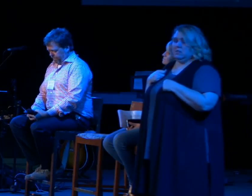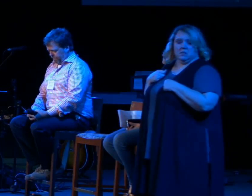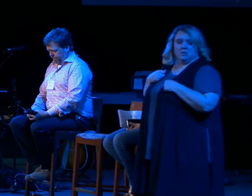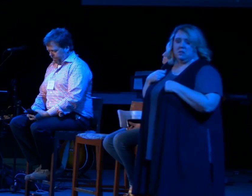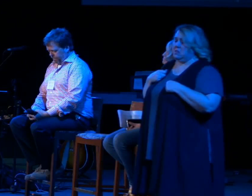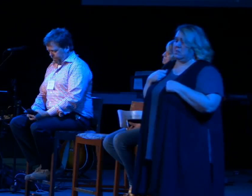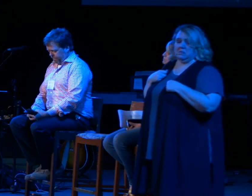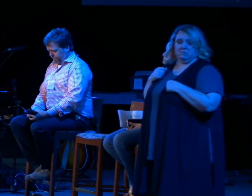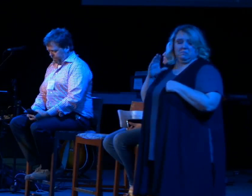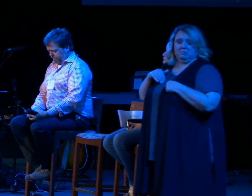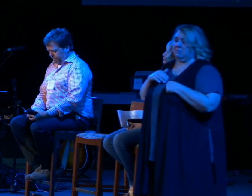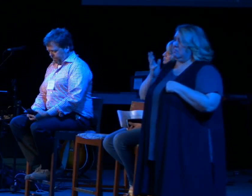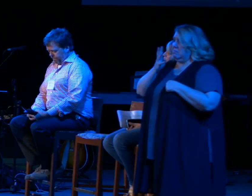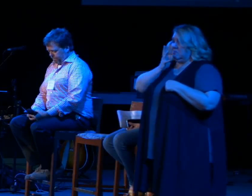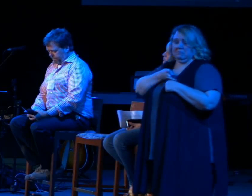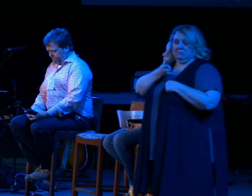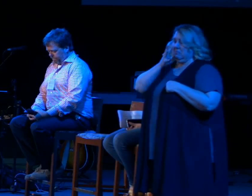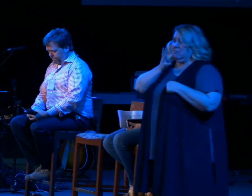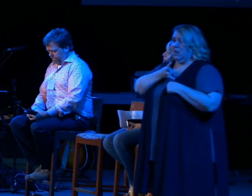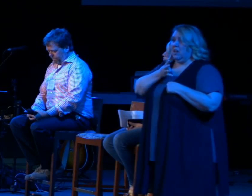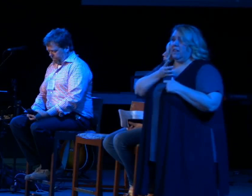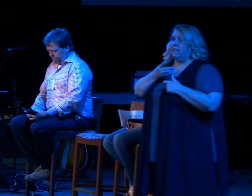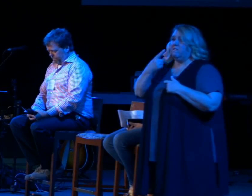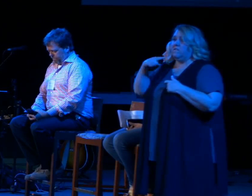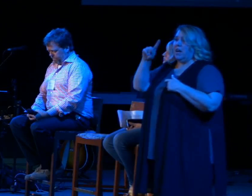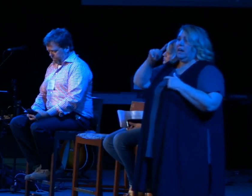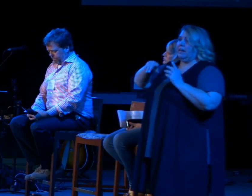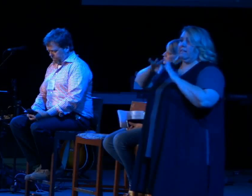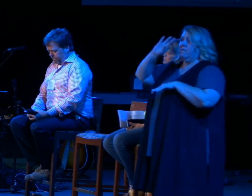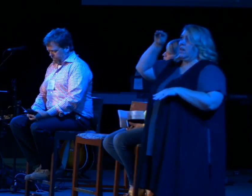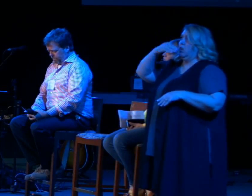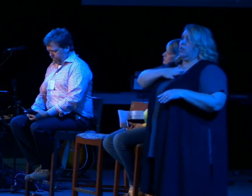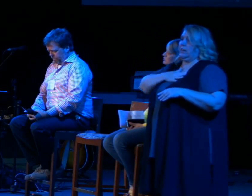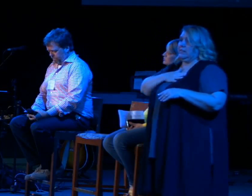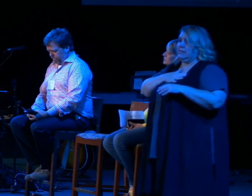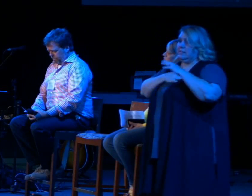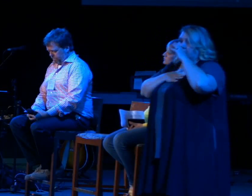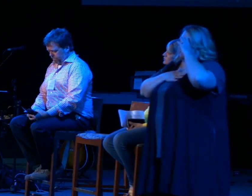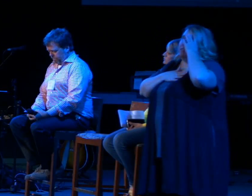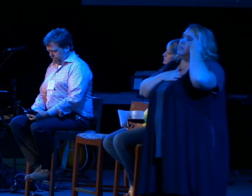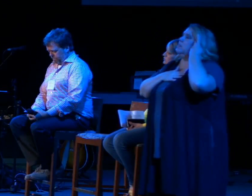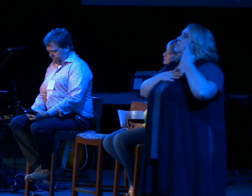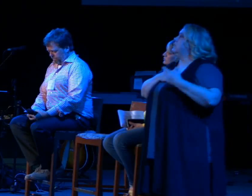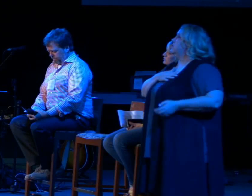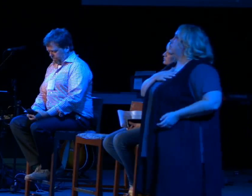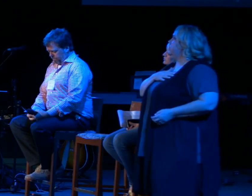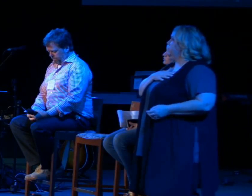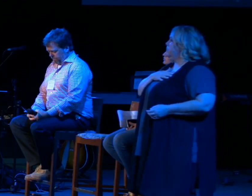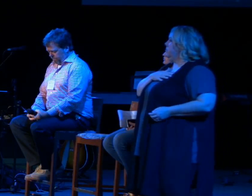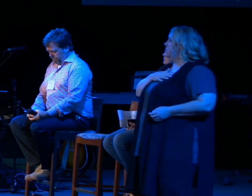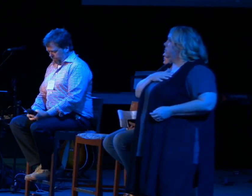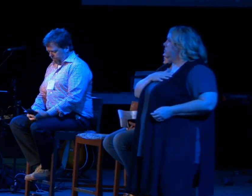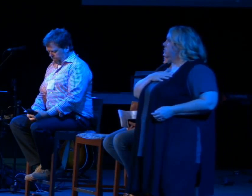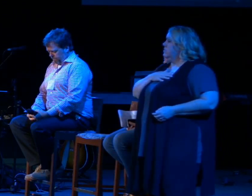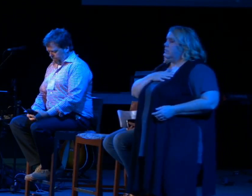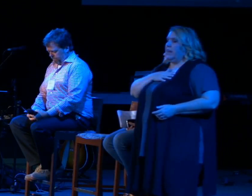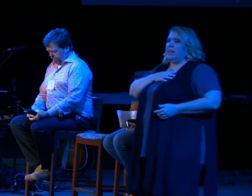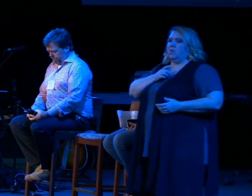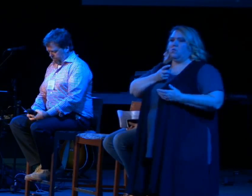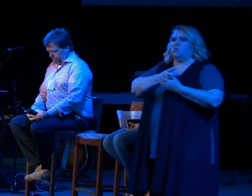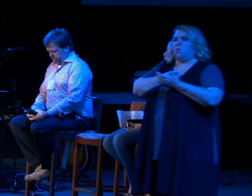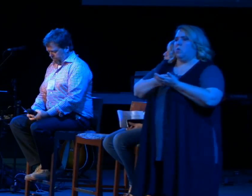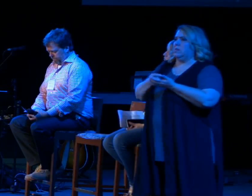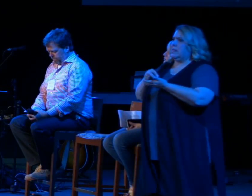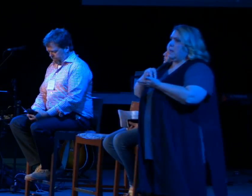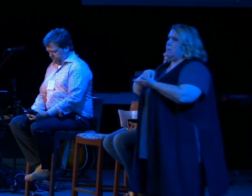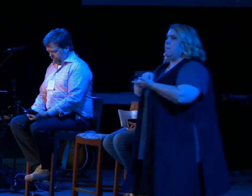did nothing about it. And then finally grace came to this man. And when grace came to this man, he rose up, and one